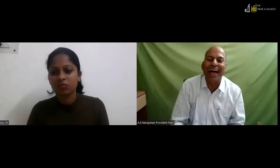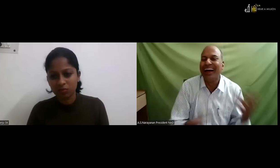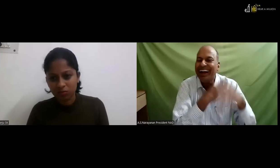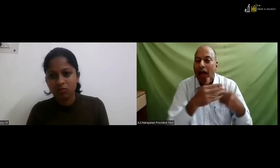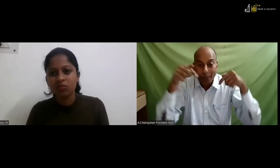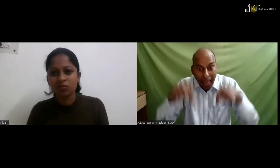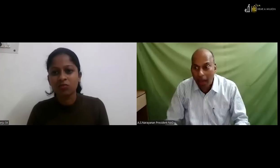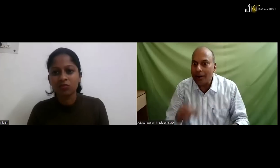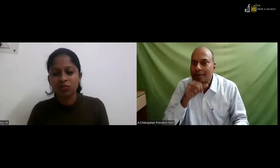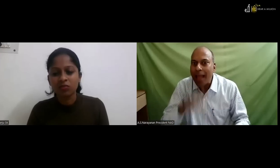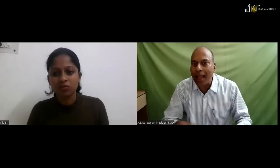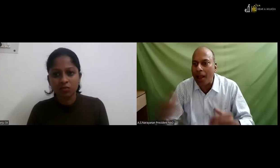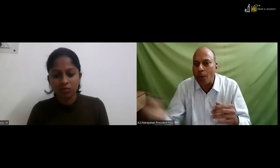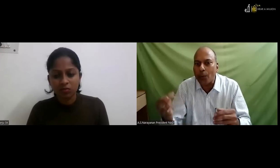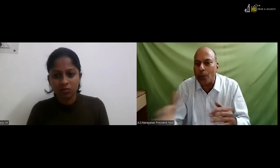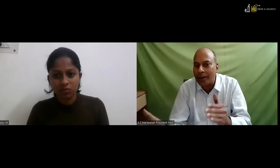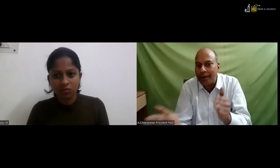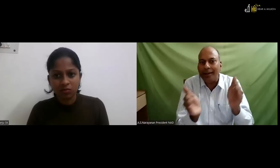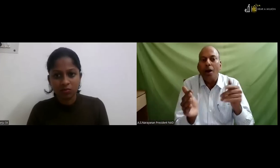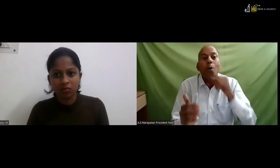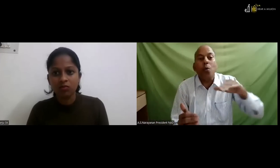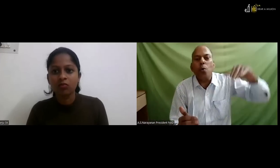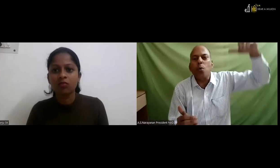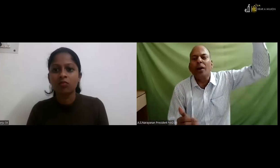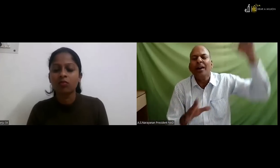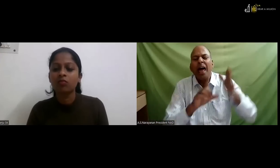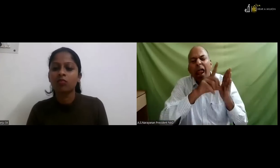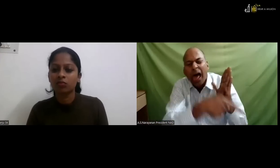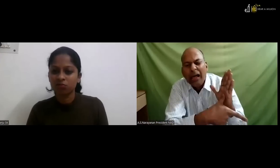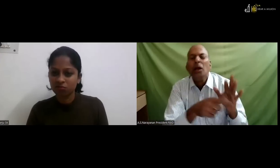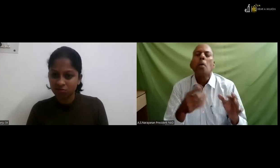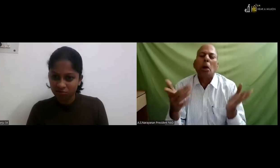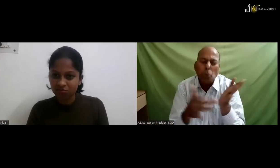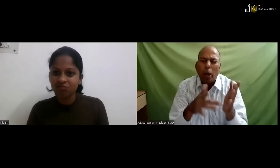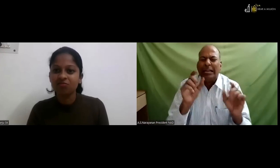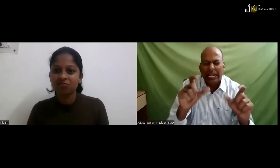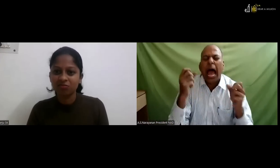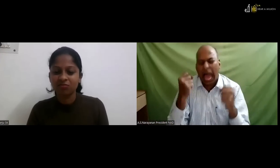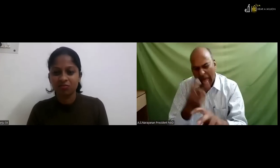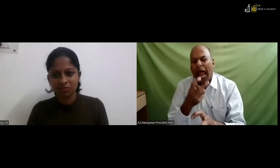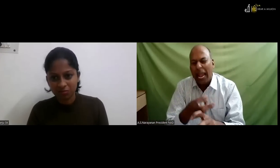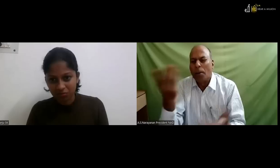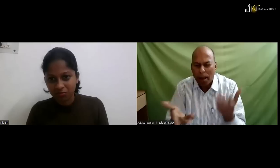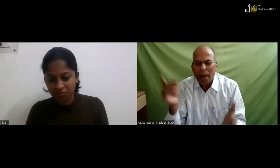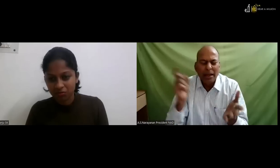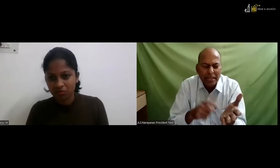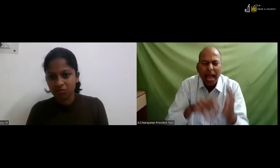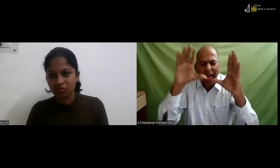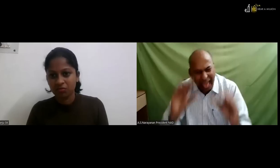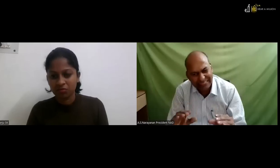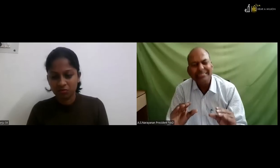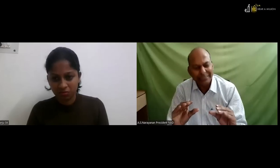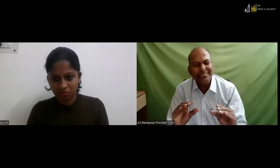not much aware of the technology. The youngsters who are using the technology, they are keen to know